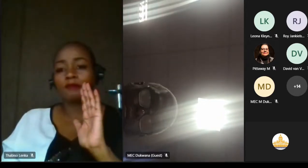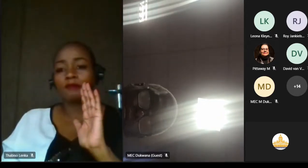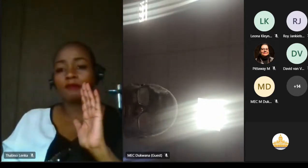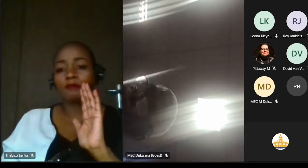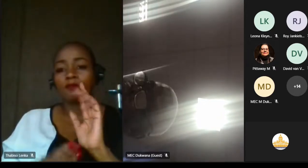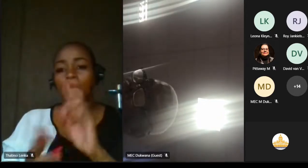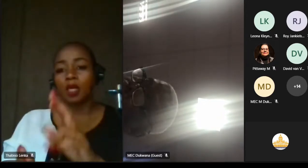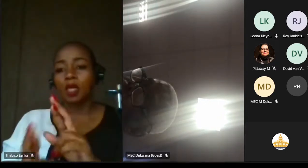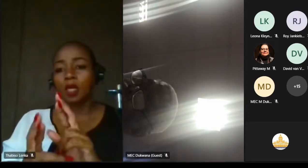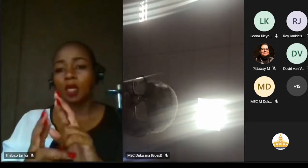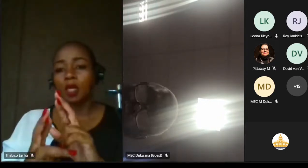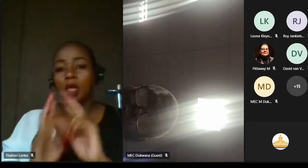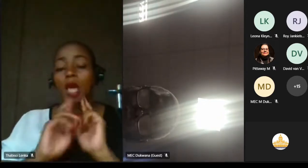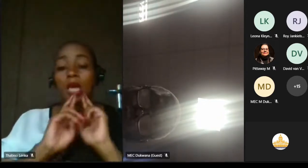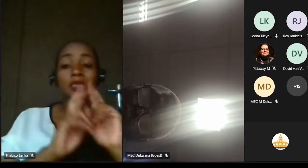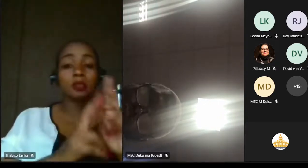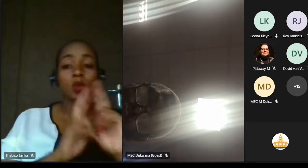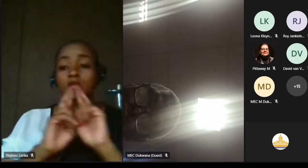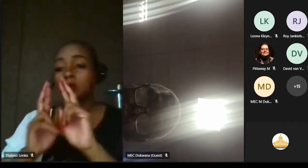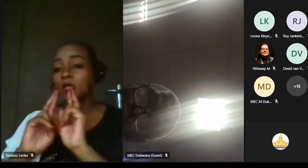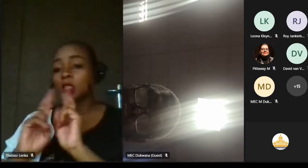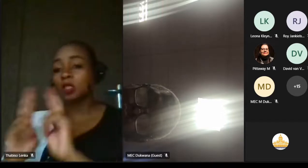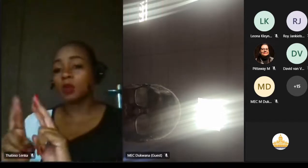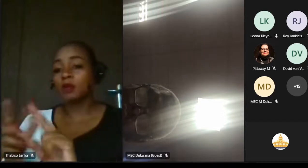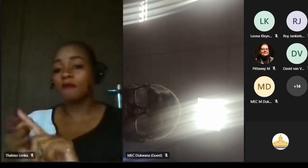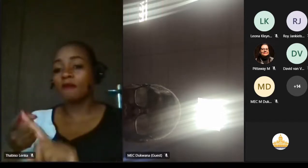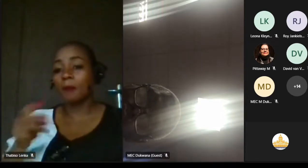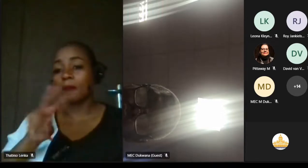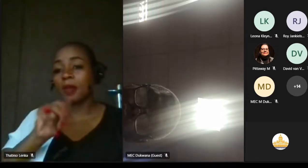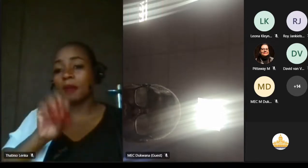Any responses by members of Executive Council?